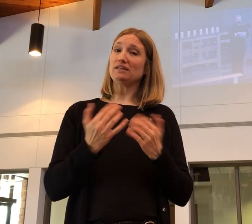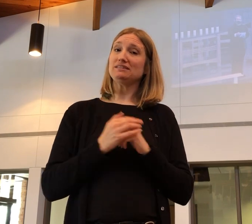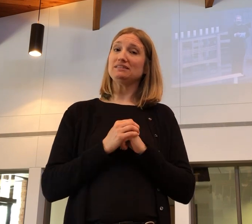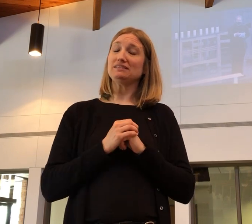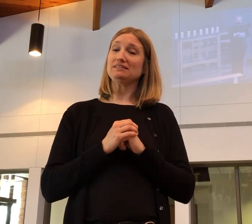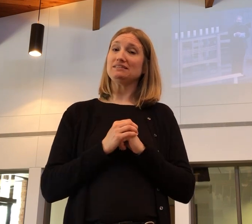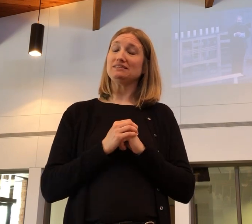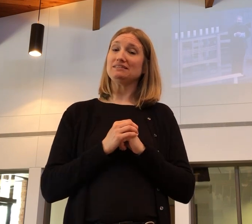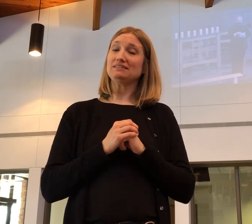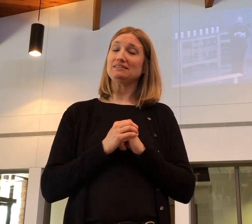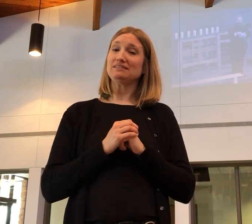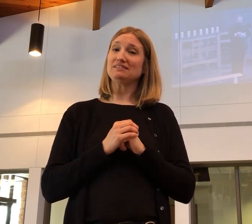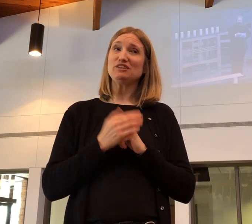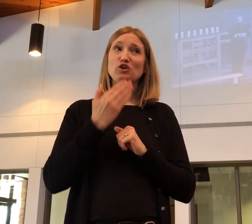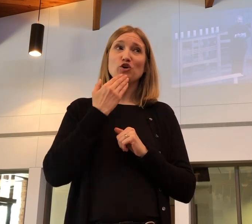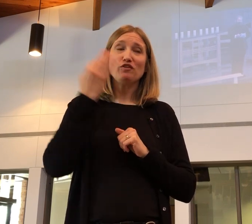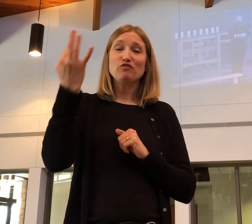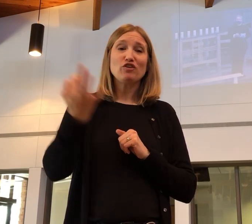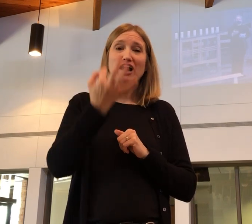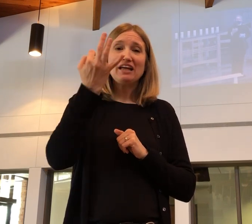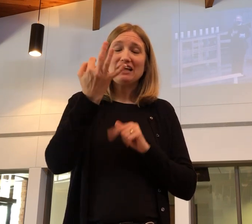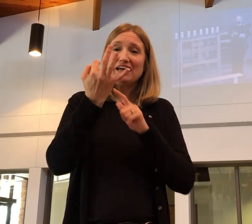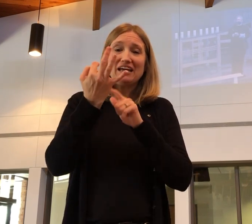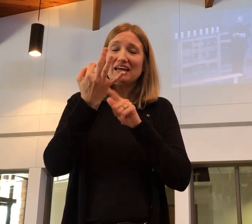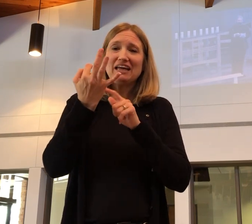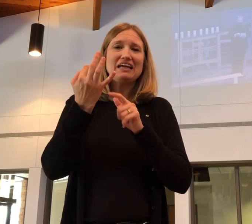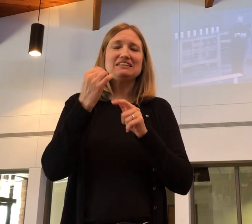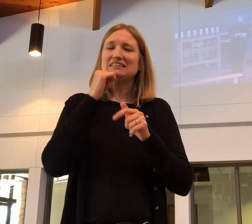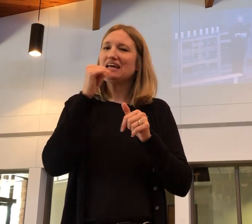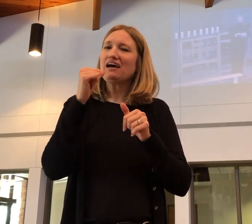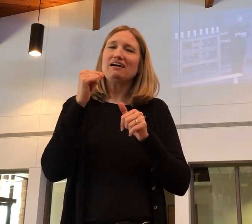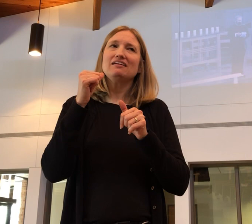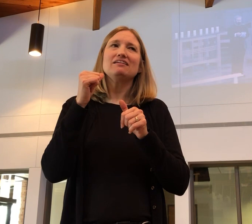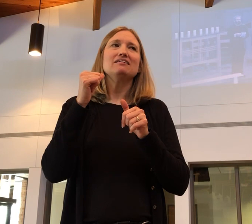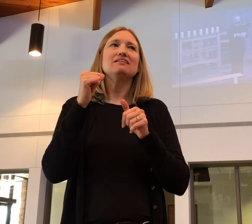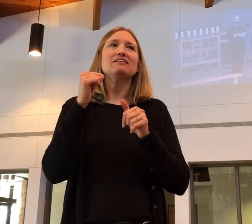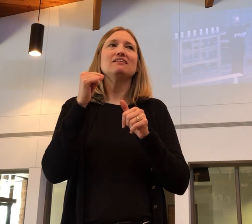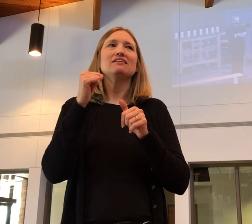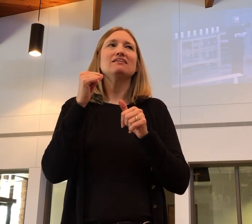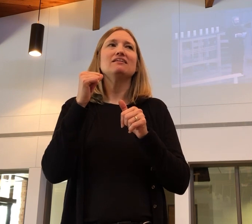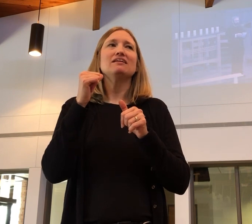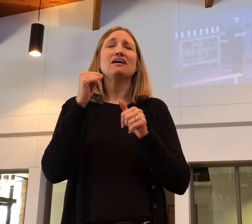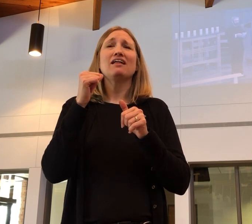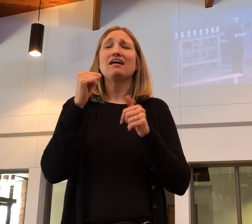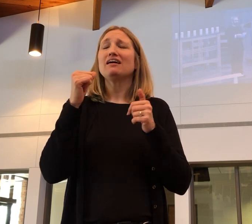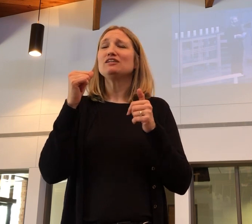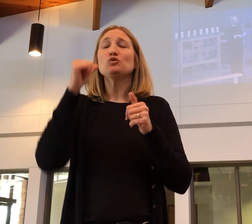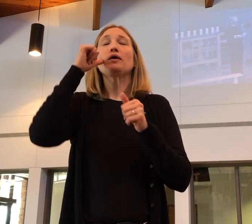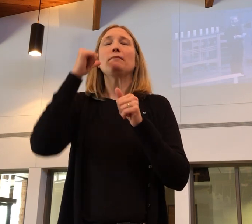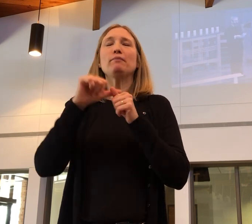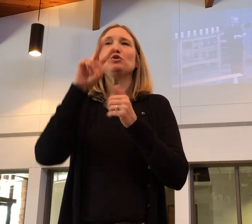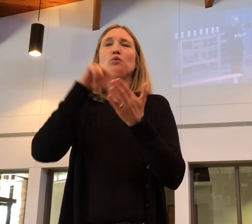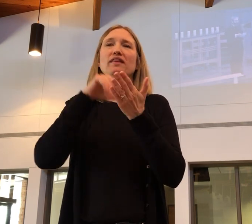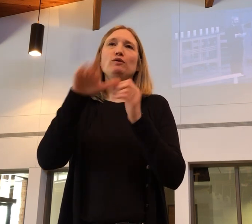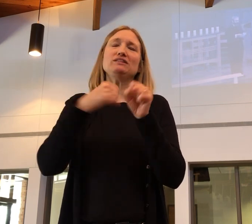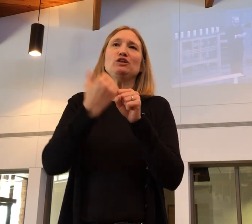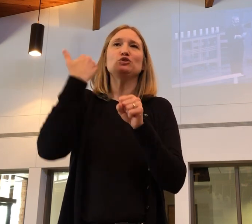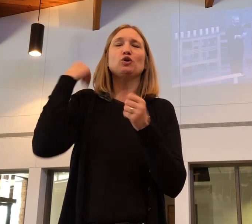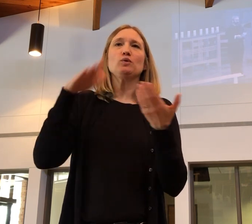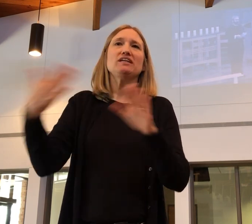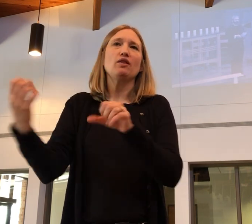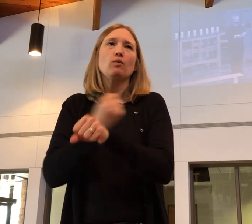Except that Good Friday isn't about getting another reminder of how 2,000 years ago, death